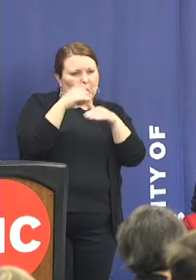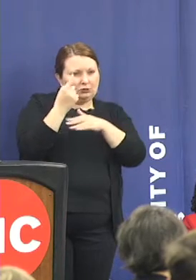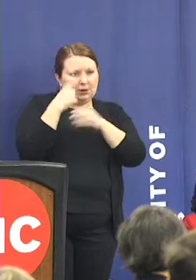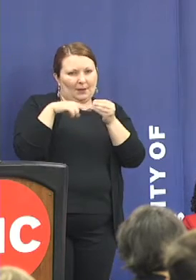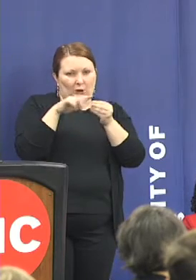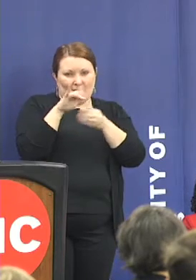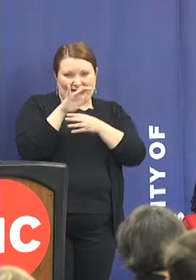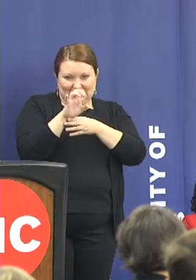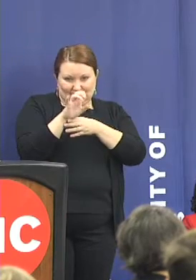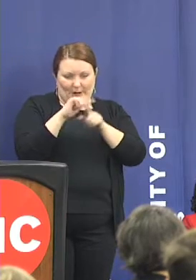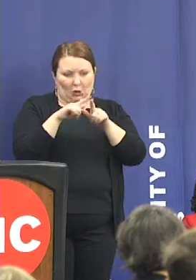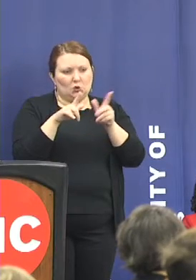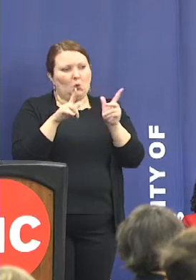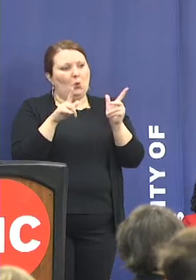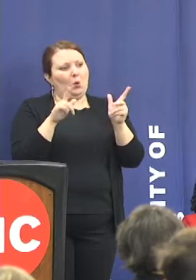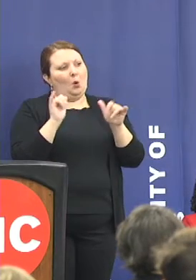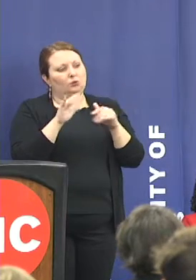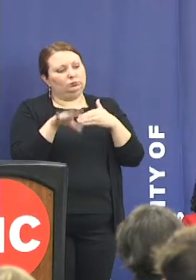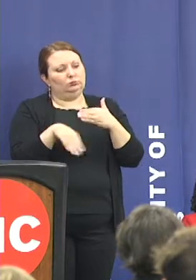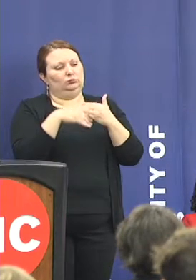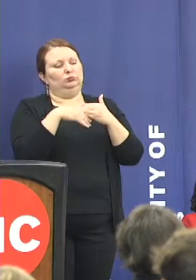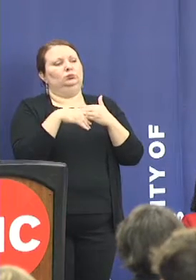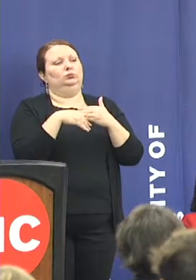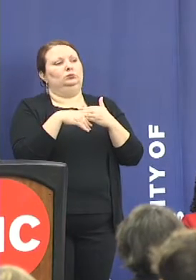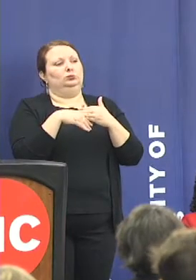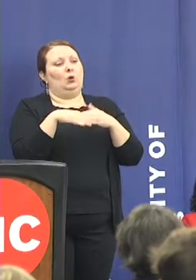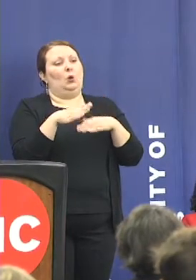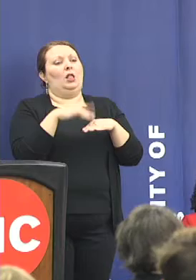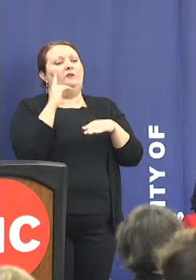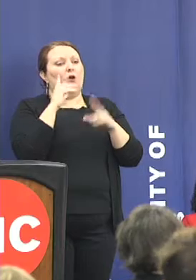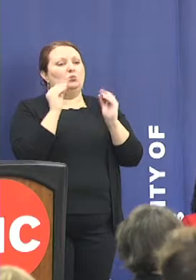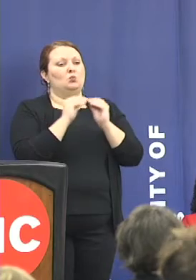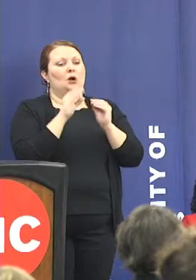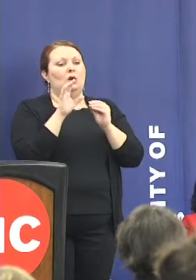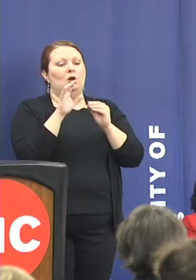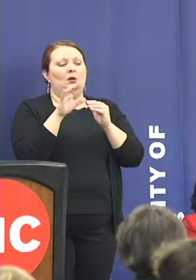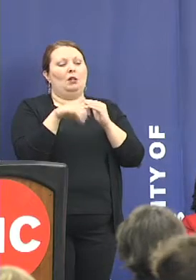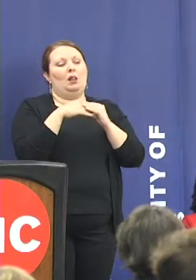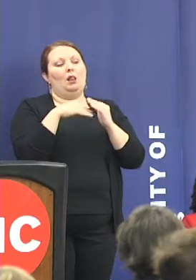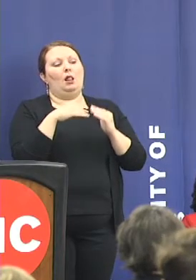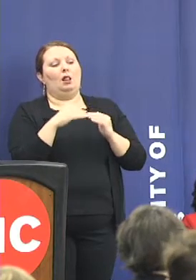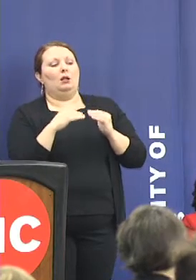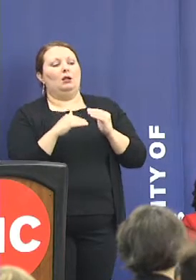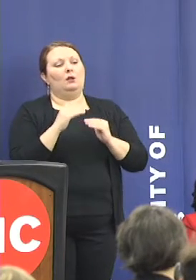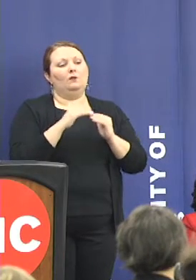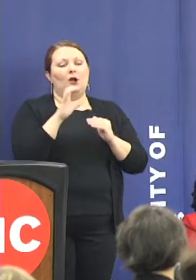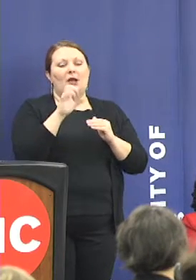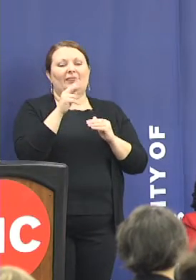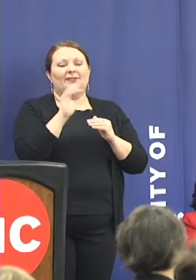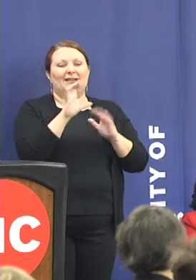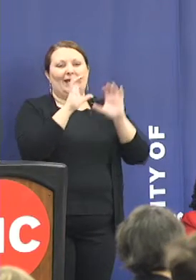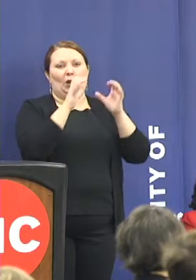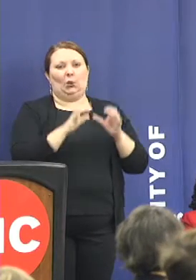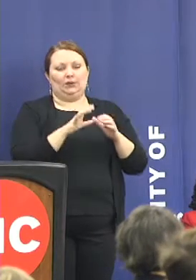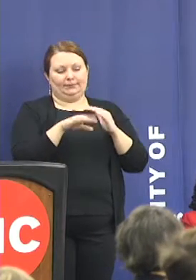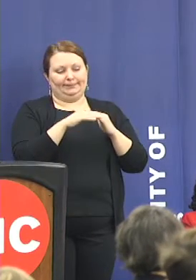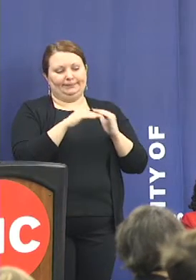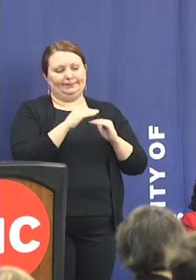but also extending it to call for a nuancing of ethnic categories, which I appreciate you